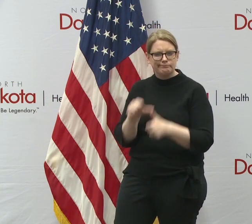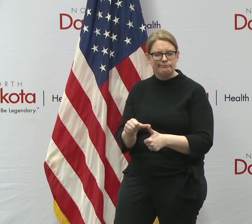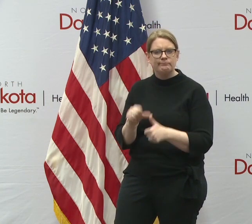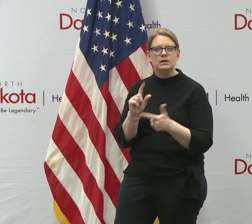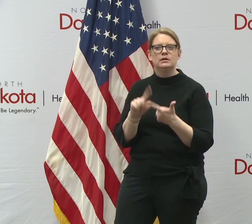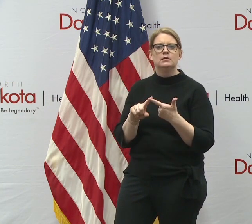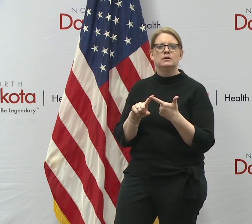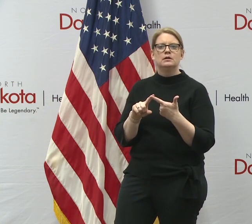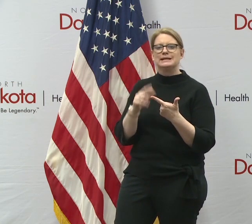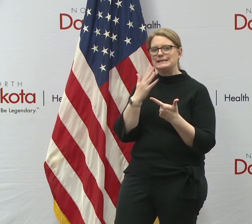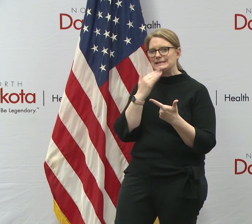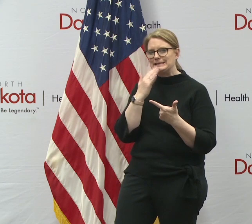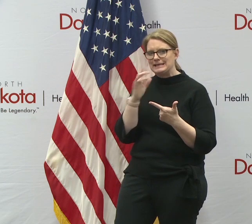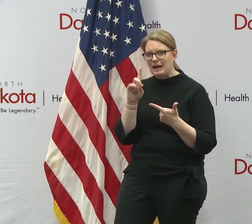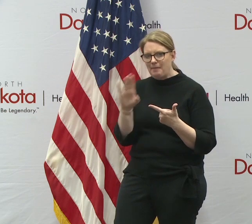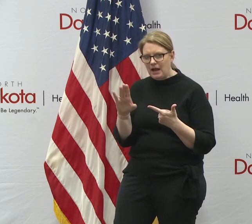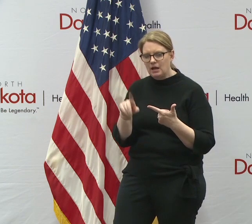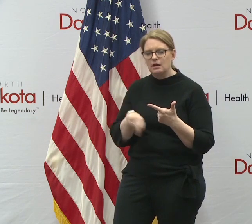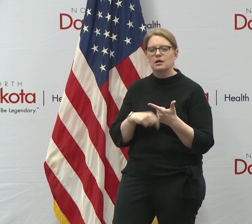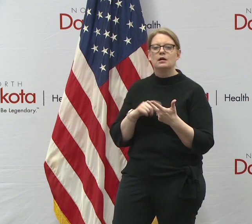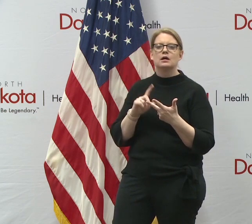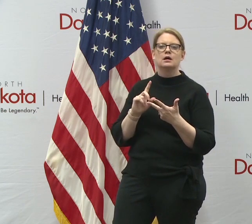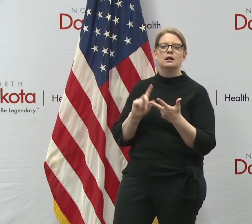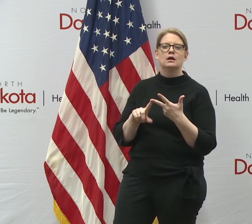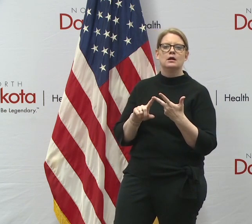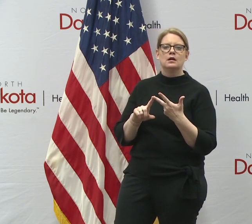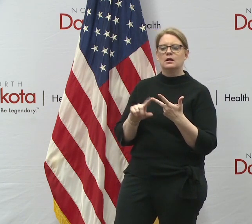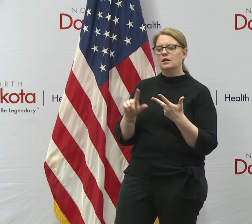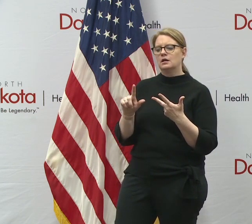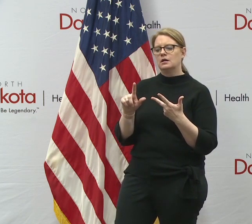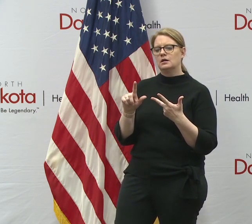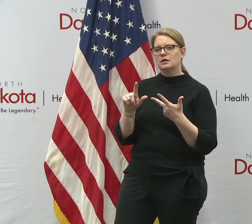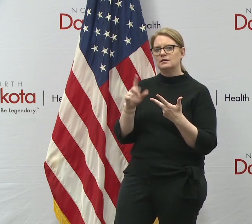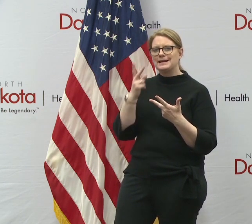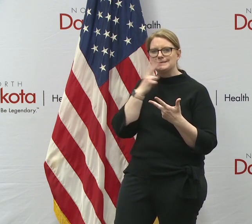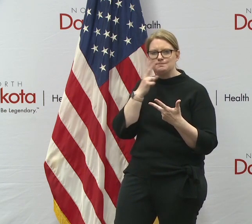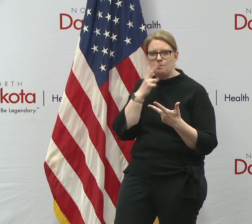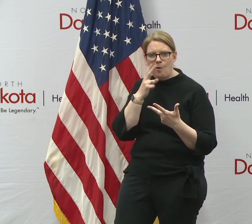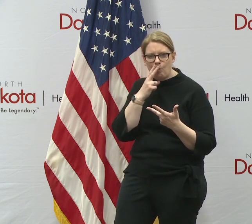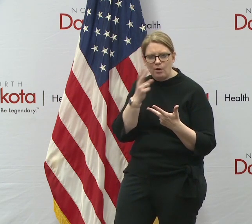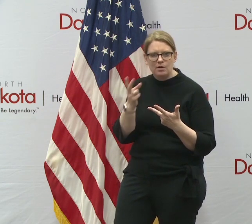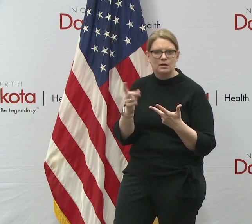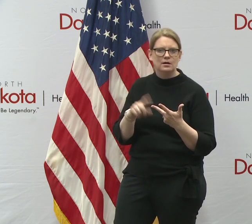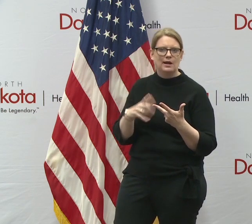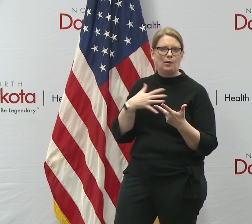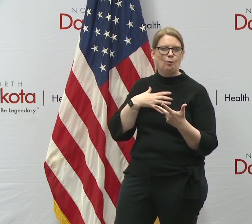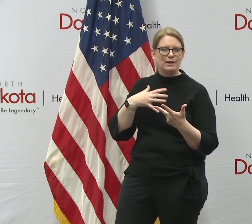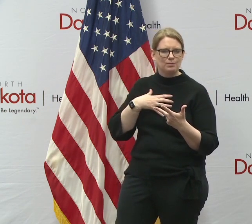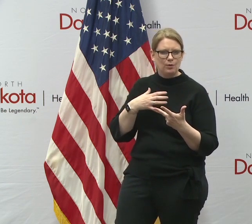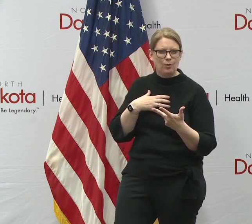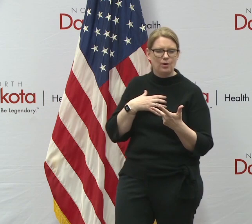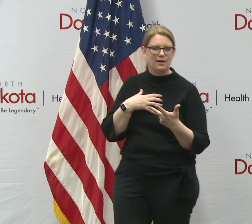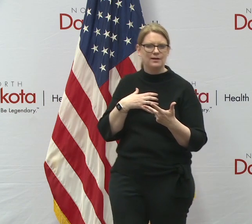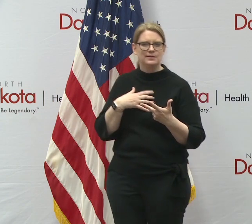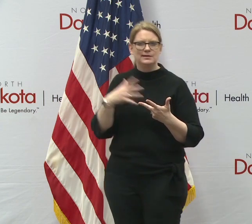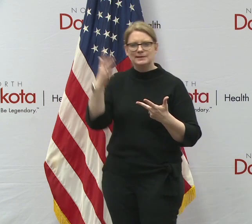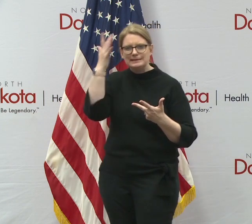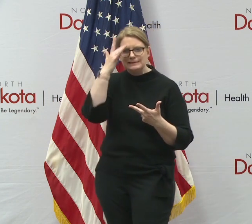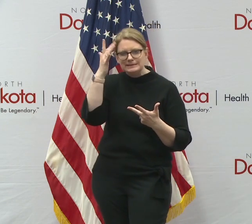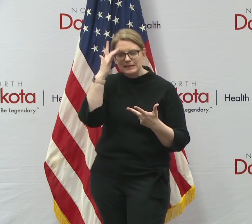you're diabetic, if you've been a lifelong smoker and you've got some kind of respiratory